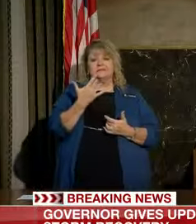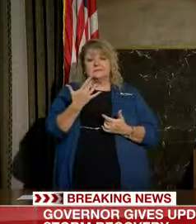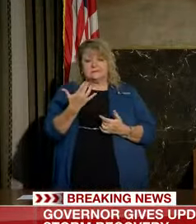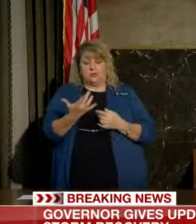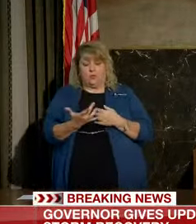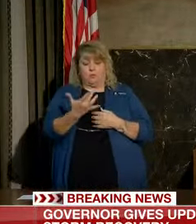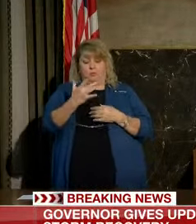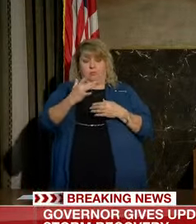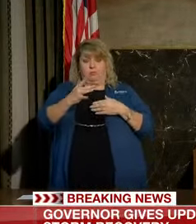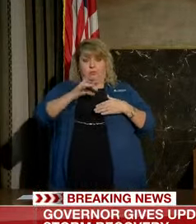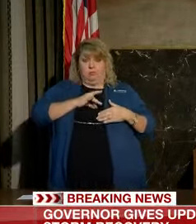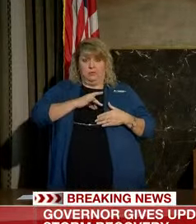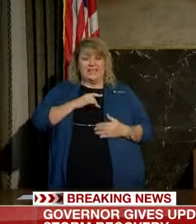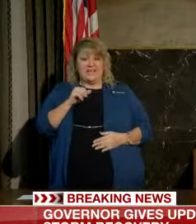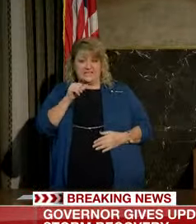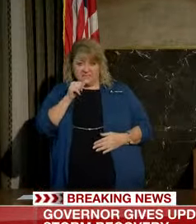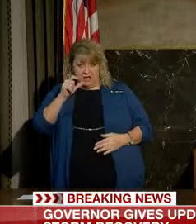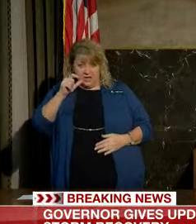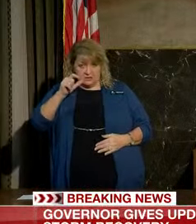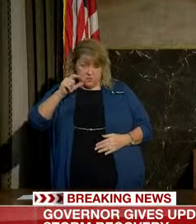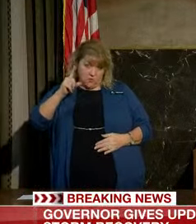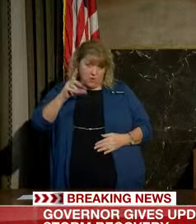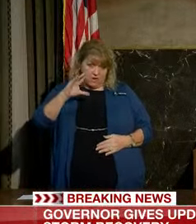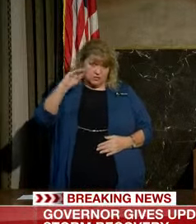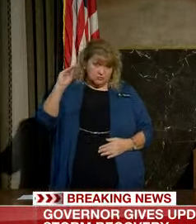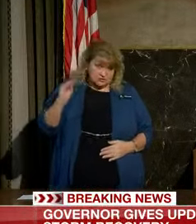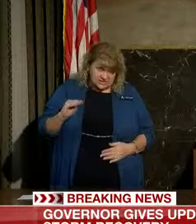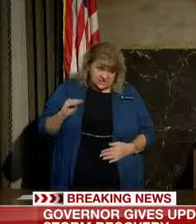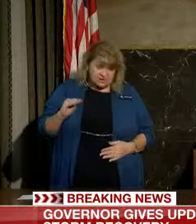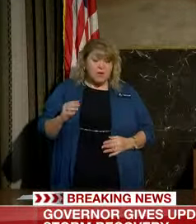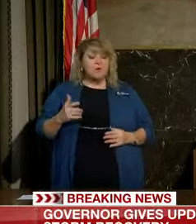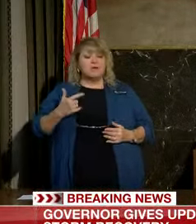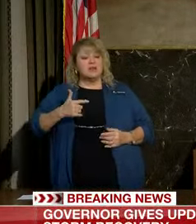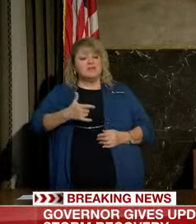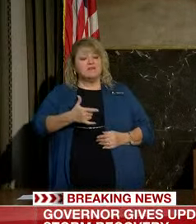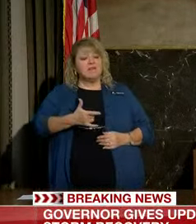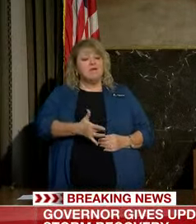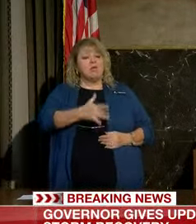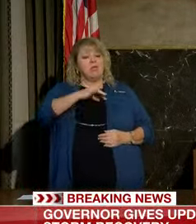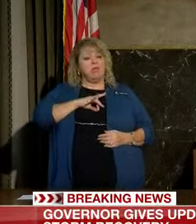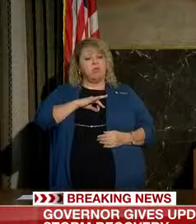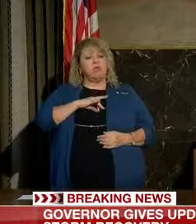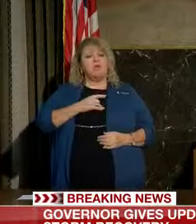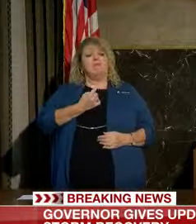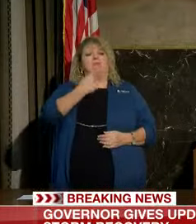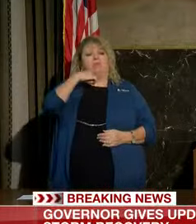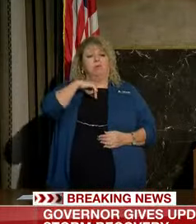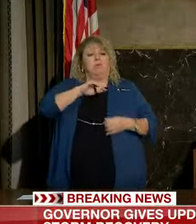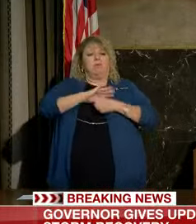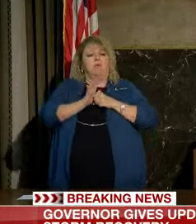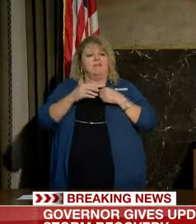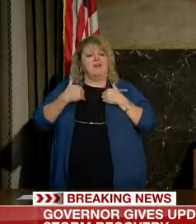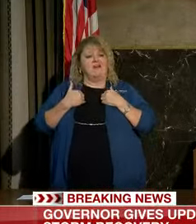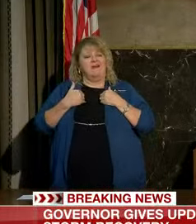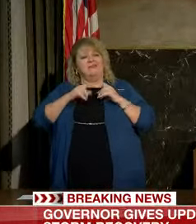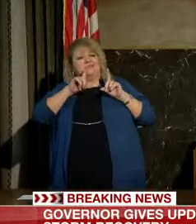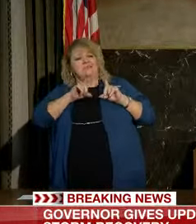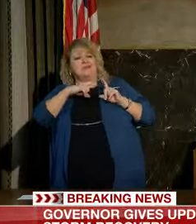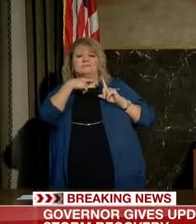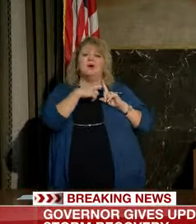not absolutely the case, but it is mostly true that they will not have a serious case of the disease, they are